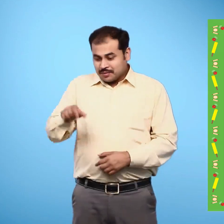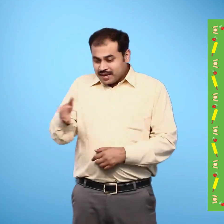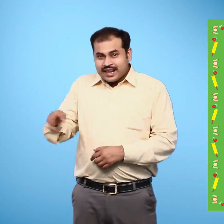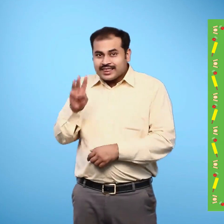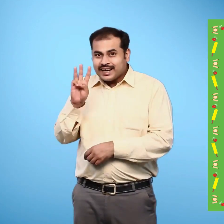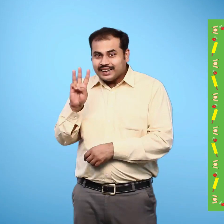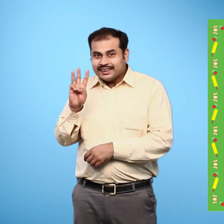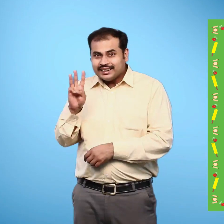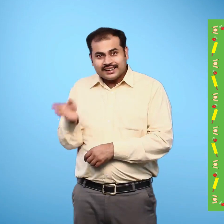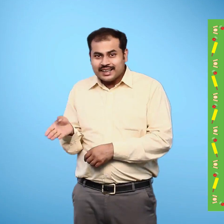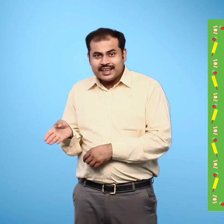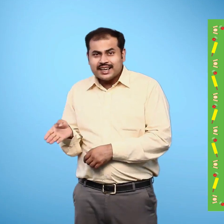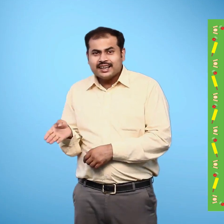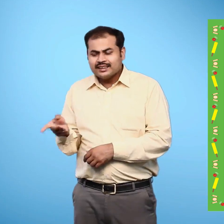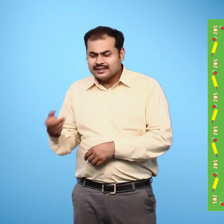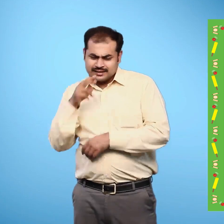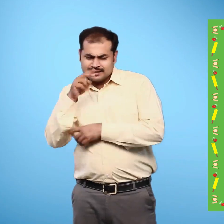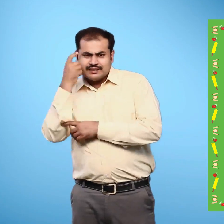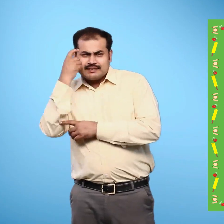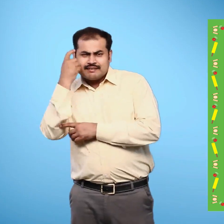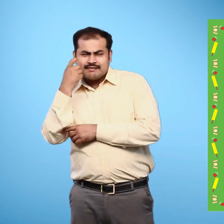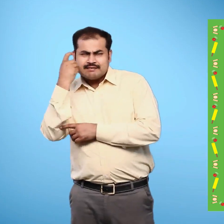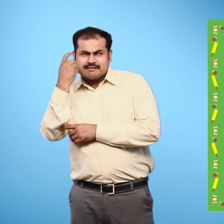Others in Team A have to guess.